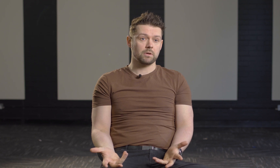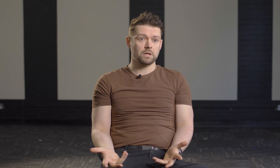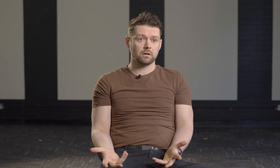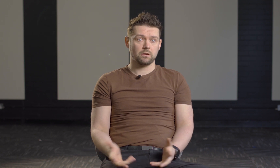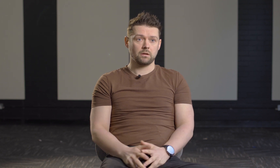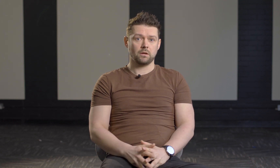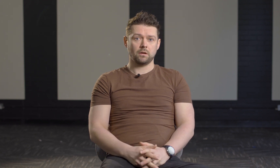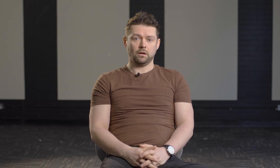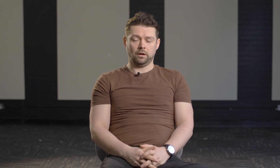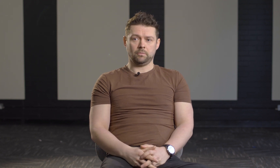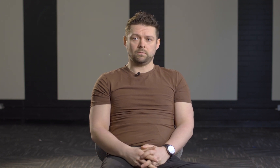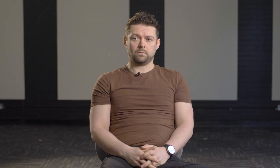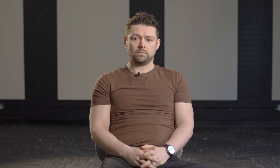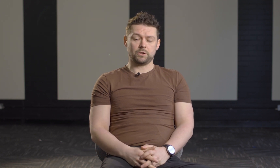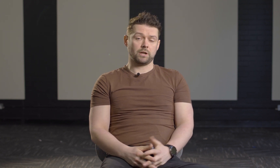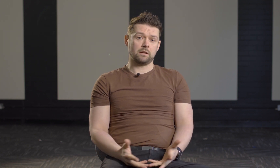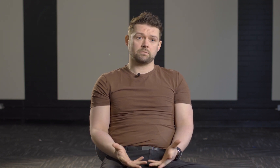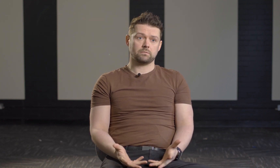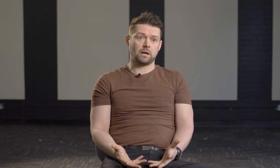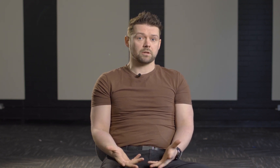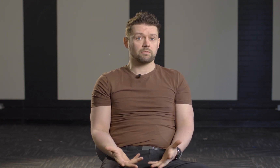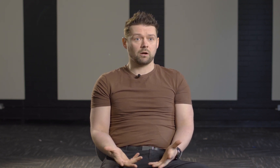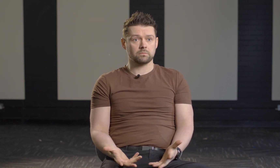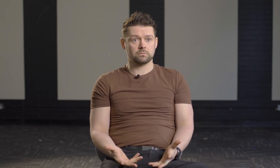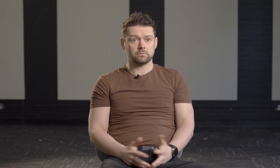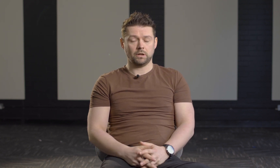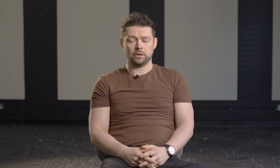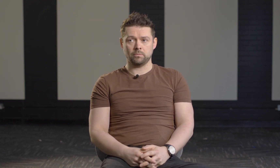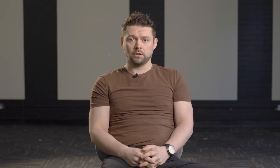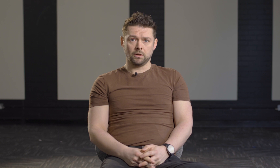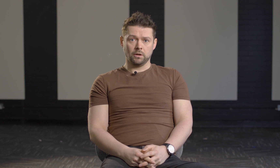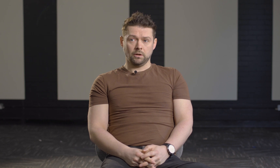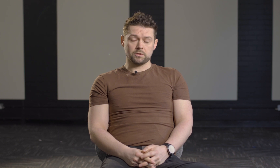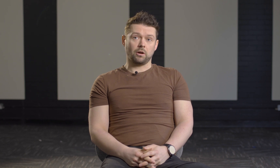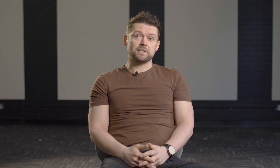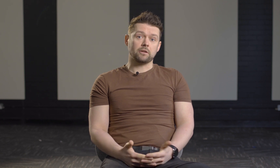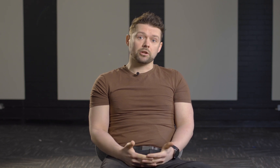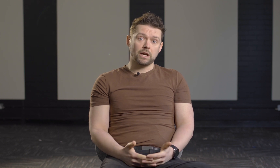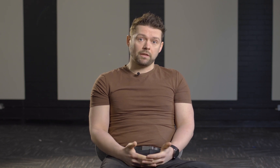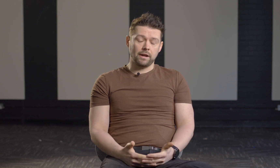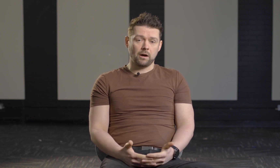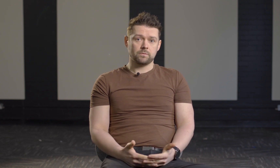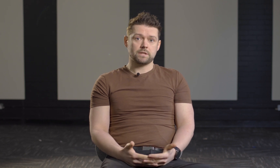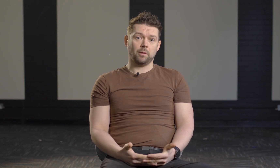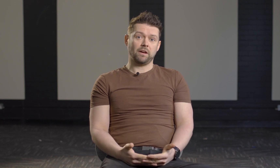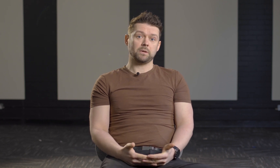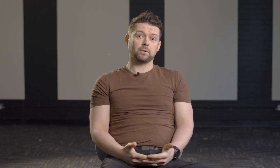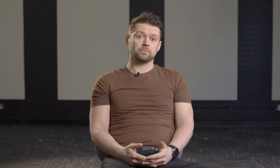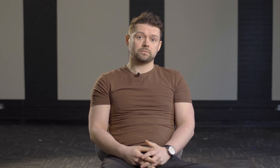music, which again, absolutely wrong. There's a lot of technology out there now to help deaf people